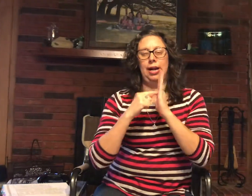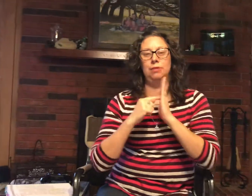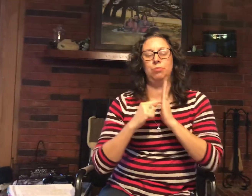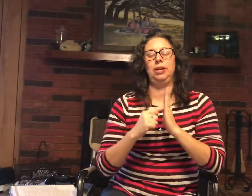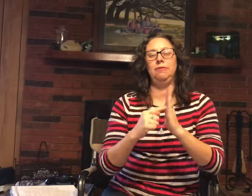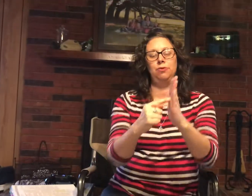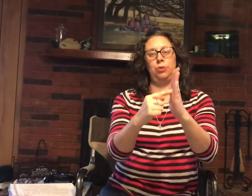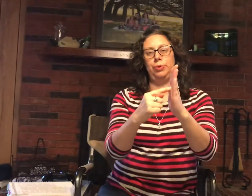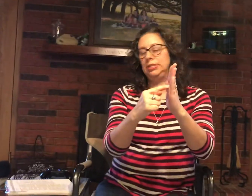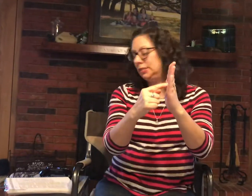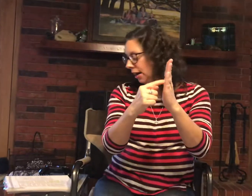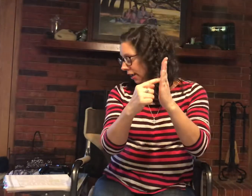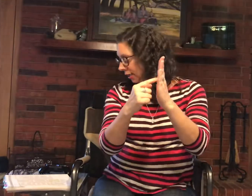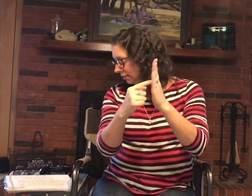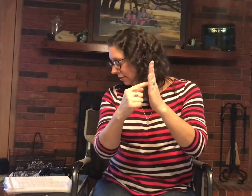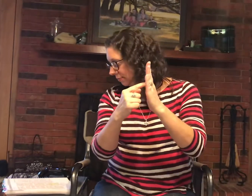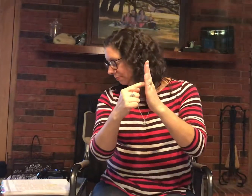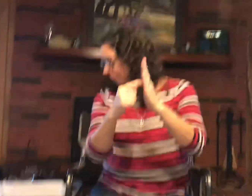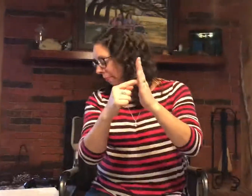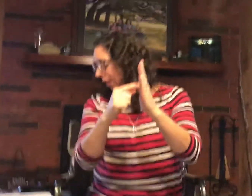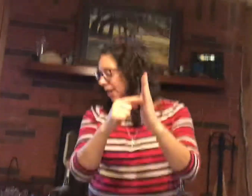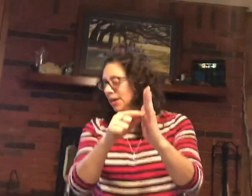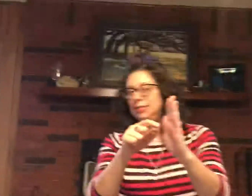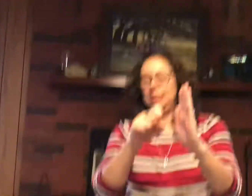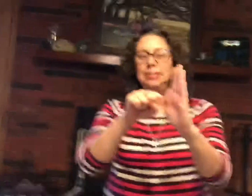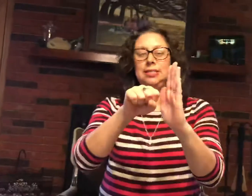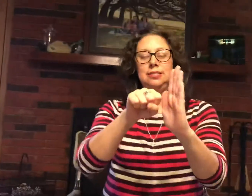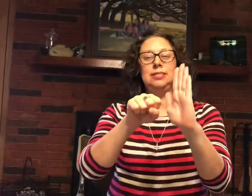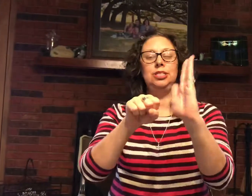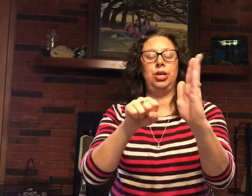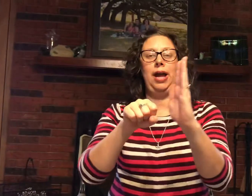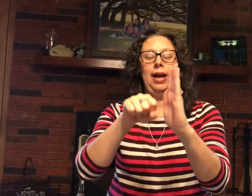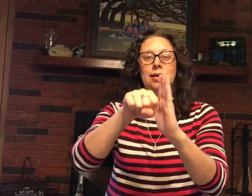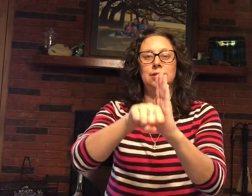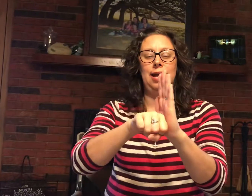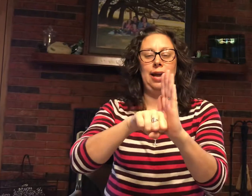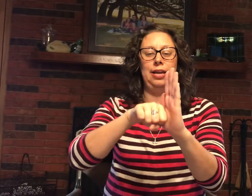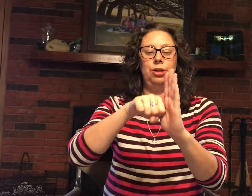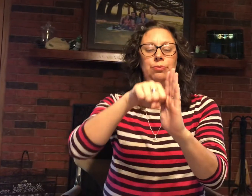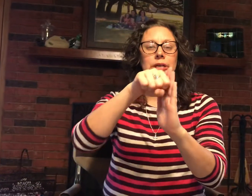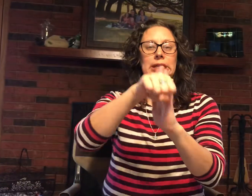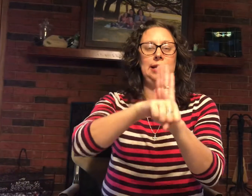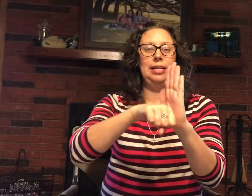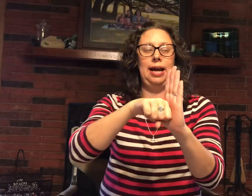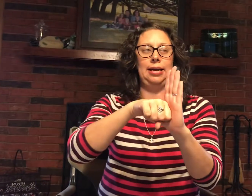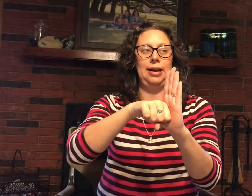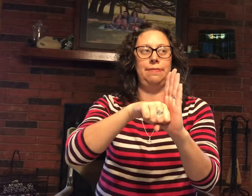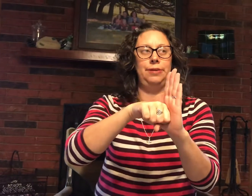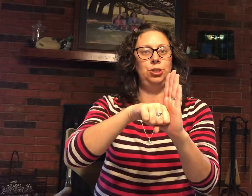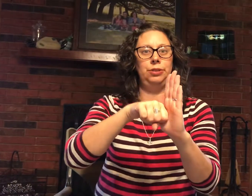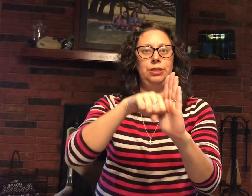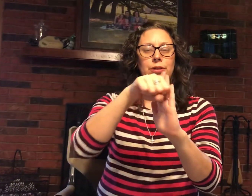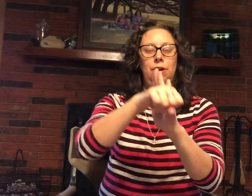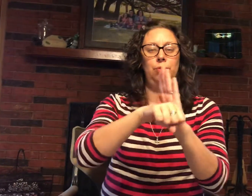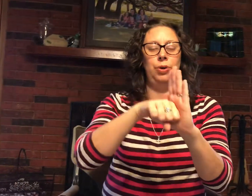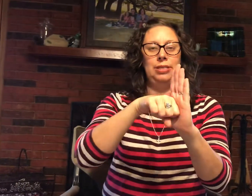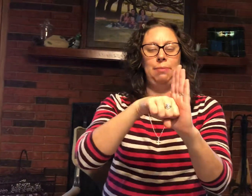and bringing it forward. Signs. Seasons is your hand, and you're reeling it like a fish reel one time